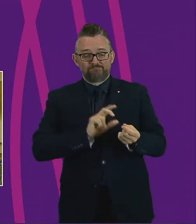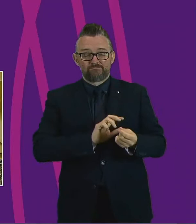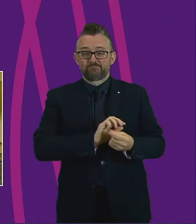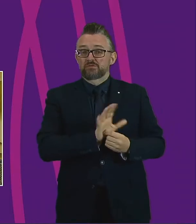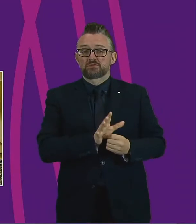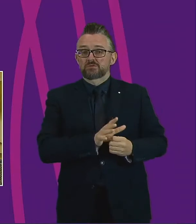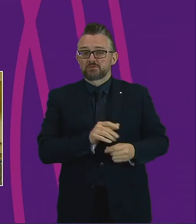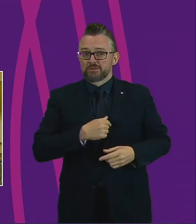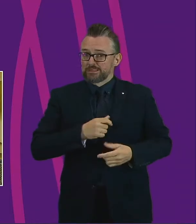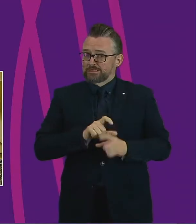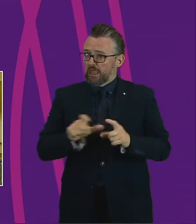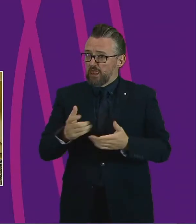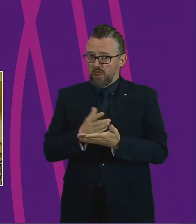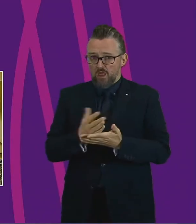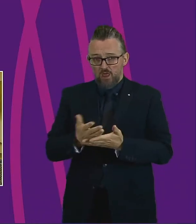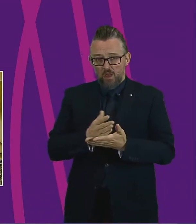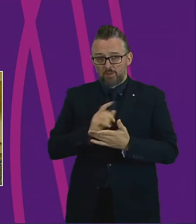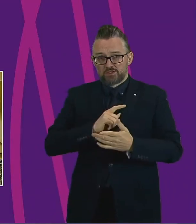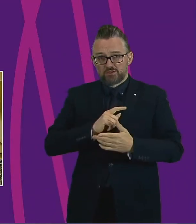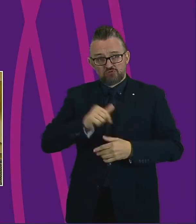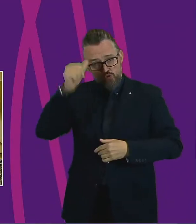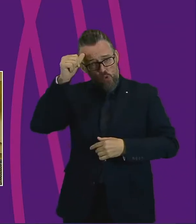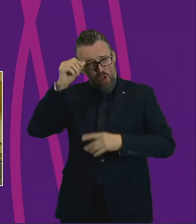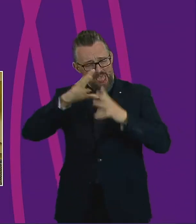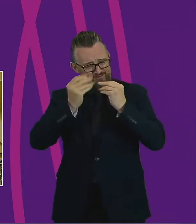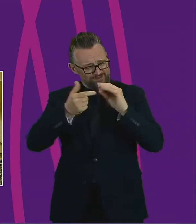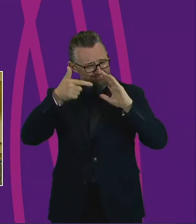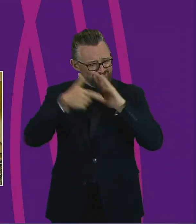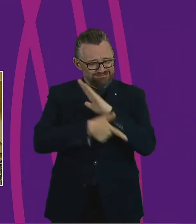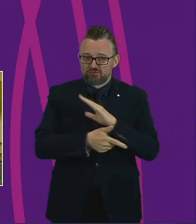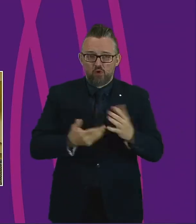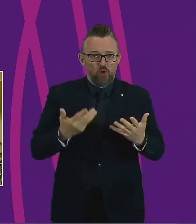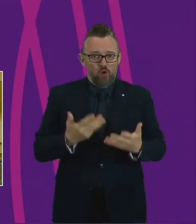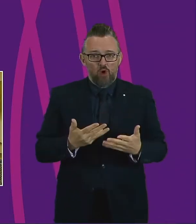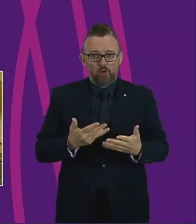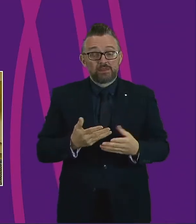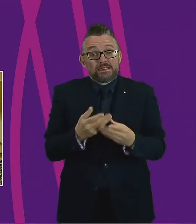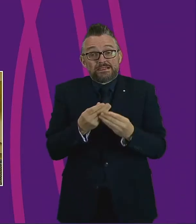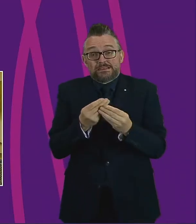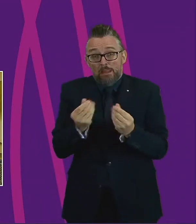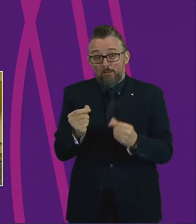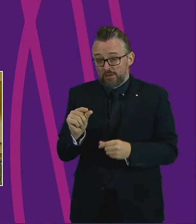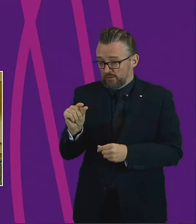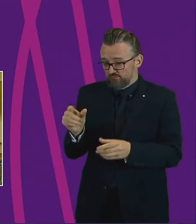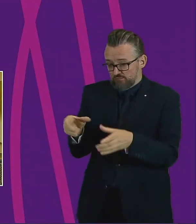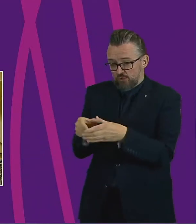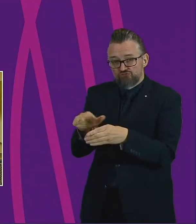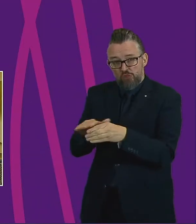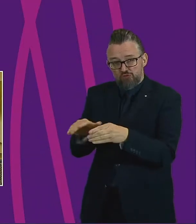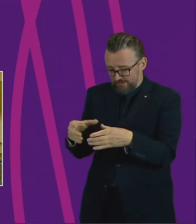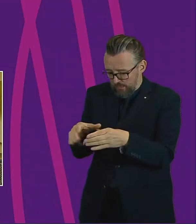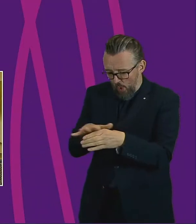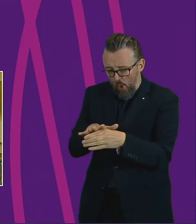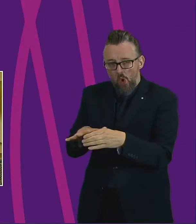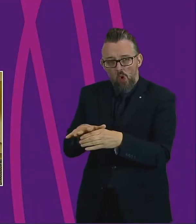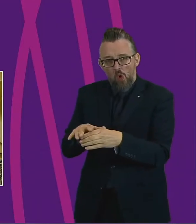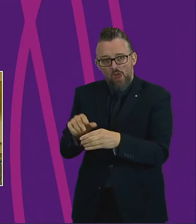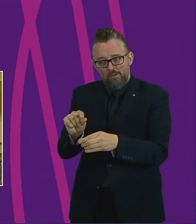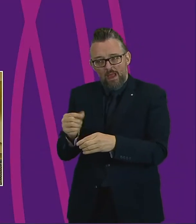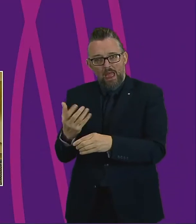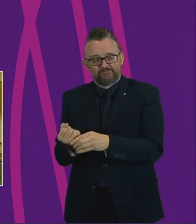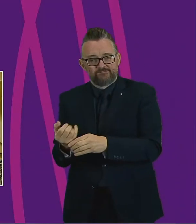it hasn't been around yet for long enough. We also know there has been a tiny minority of children so far, and hopefully it will stay like